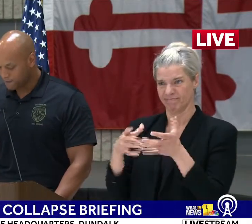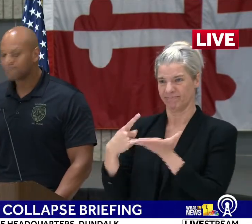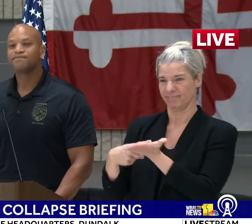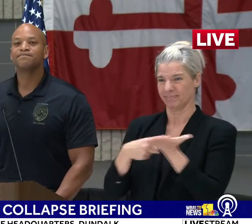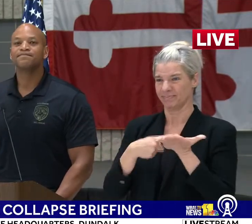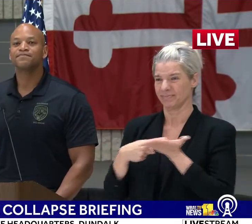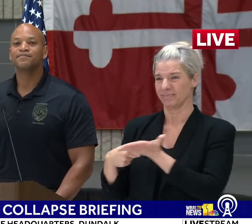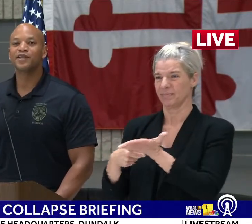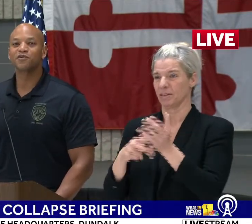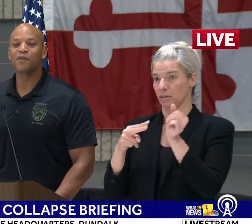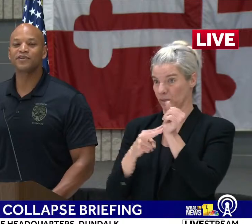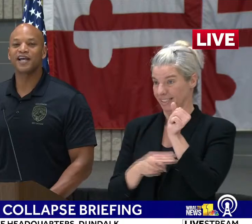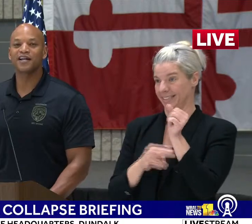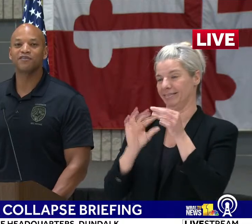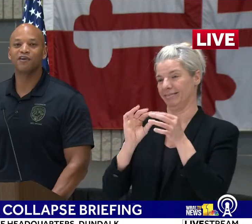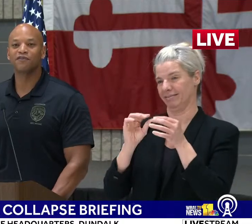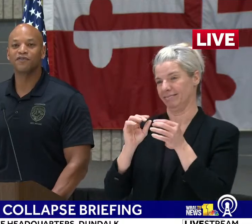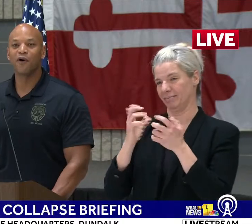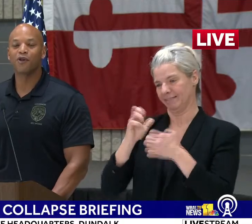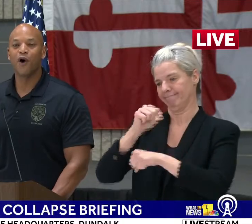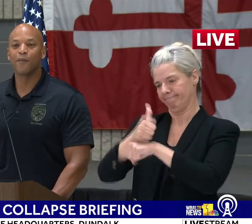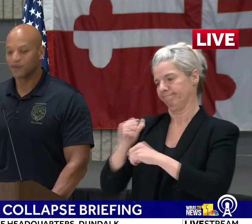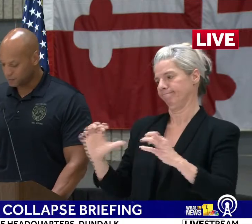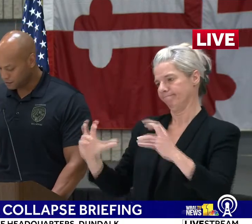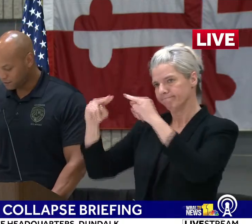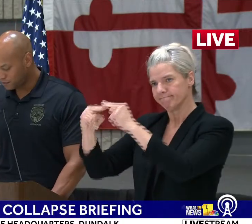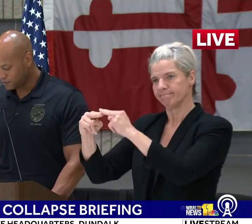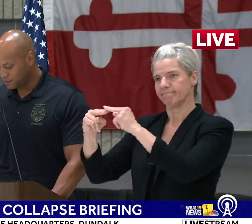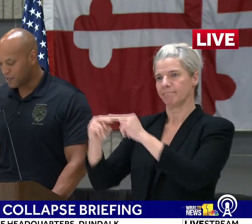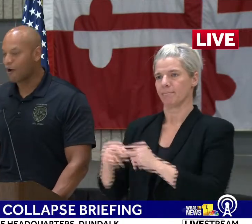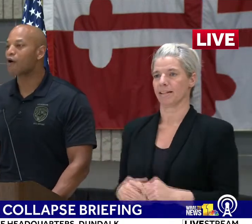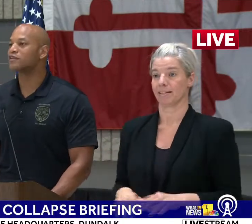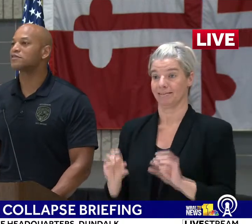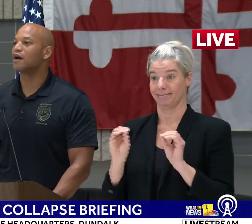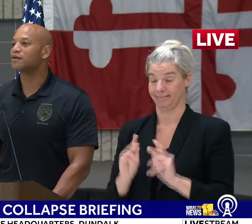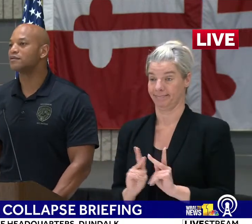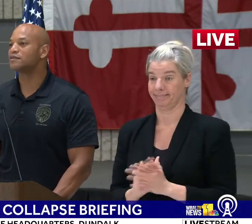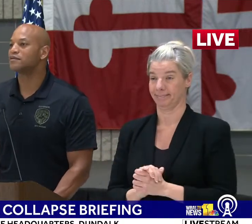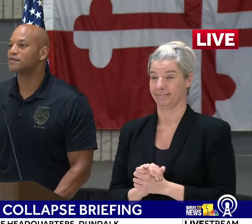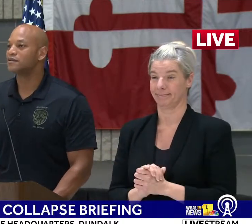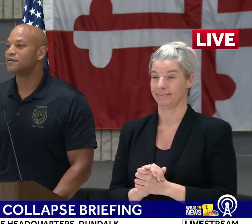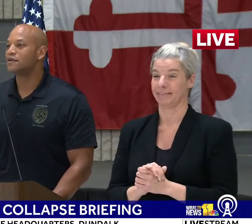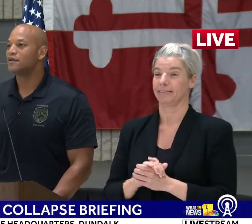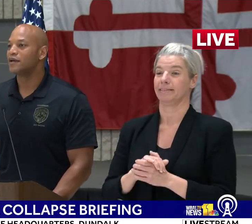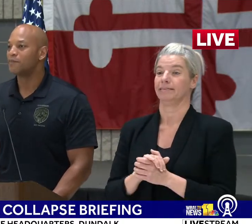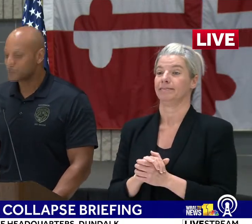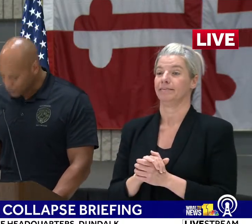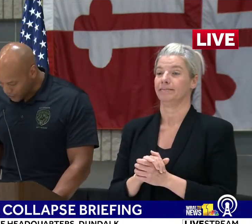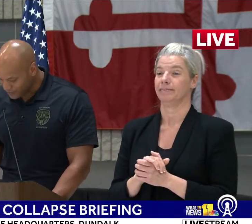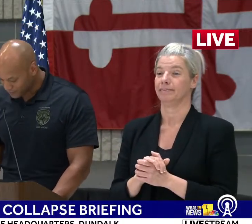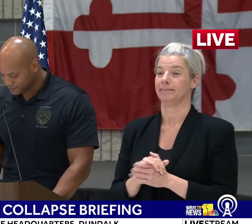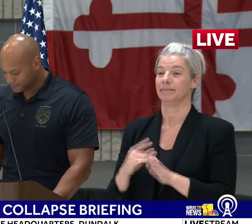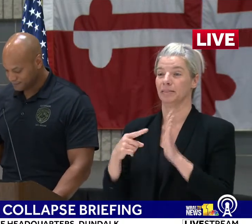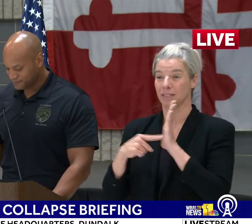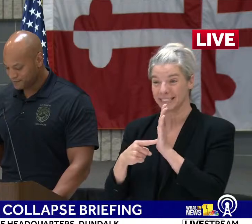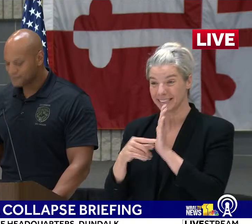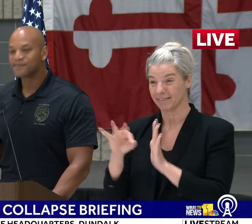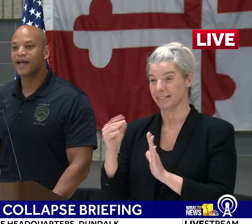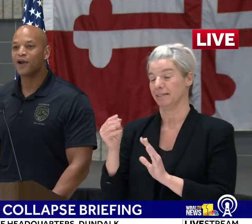quickly. These are representatives of Oklahoma and Arkansas and